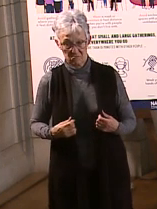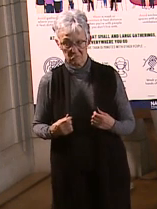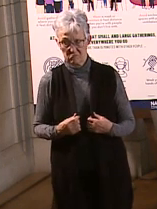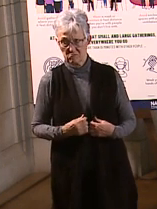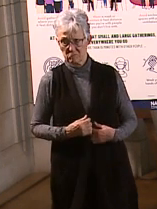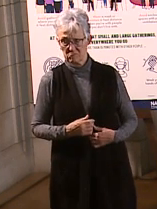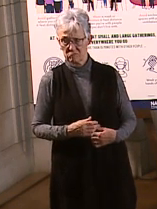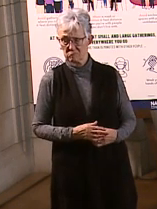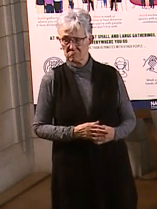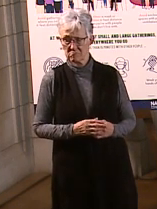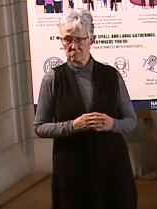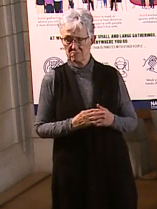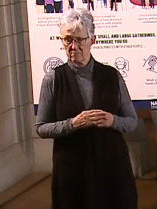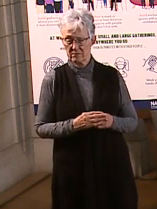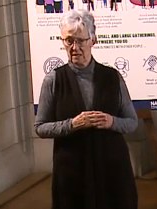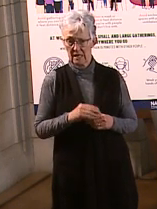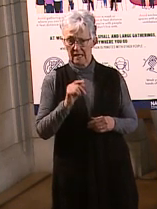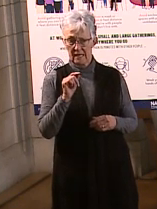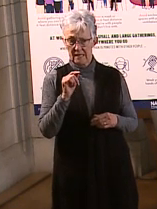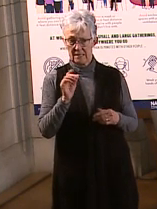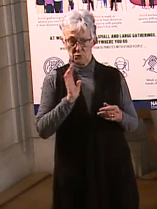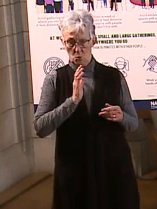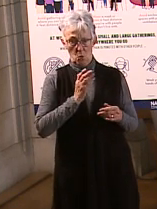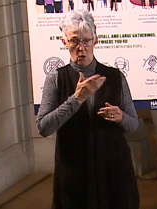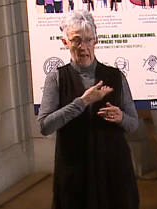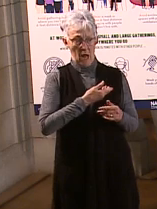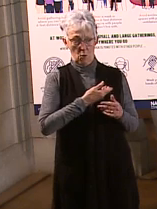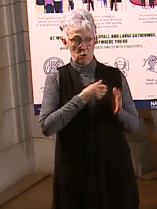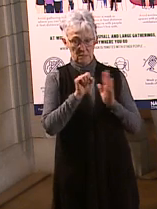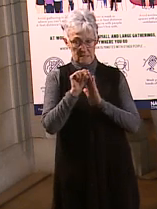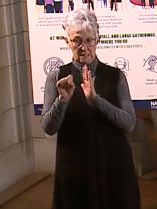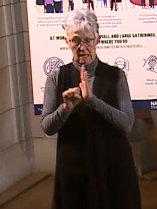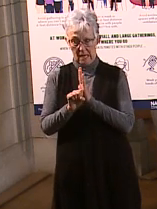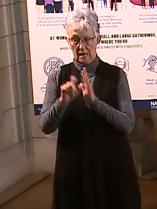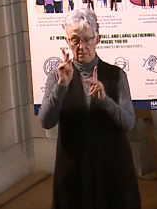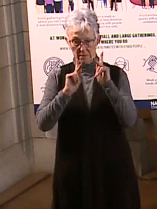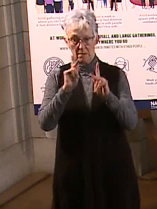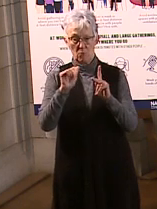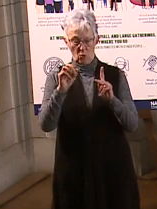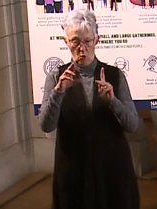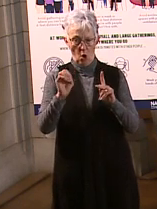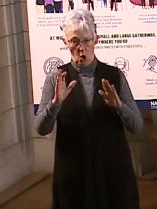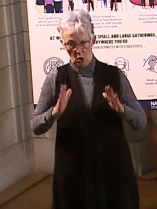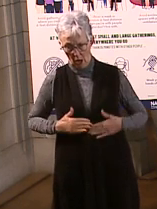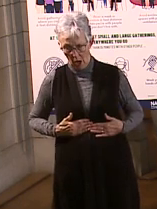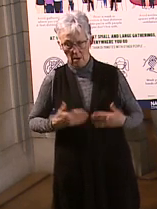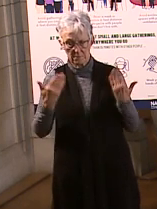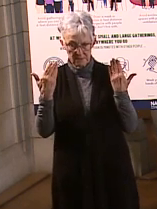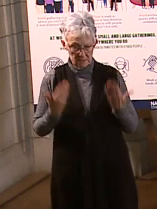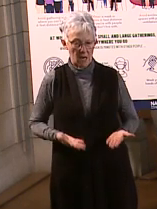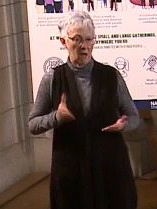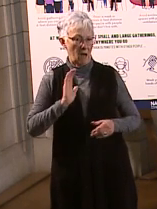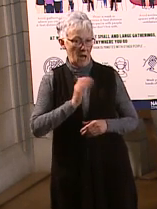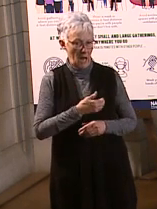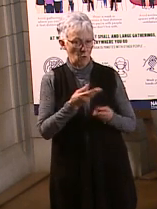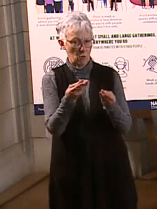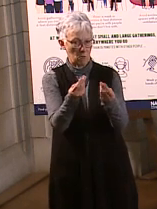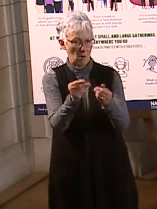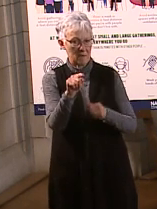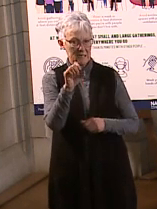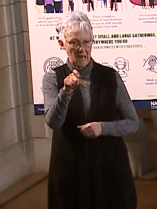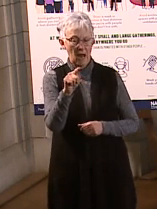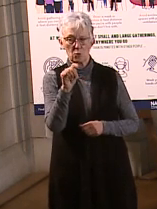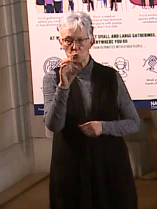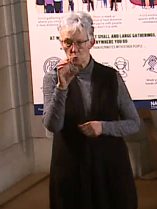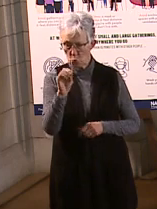something that is isolated. This is something all across the state that people are mad about property taxes. And this person was just commenting that the